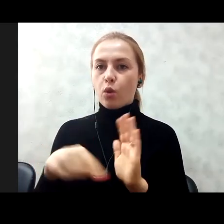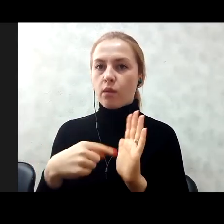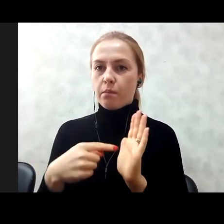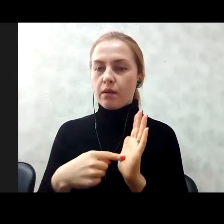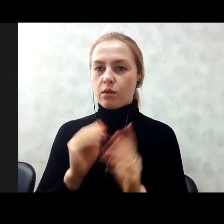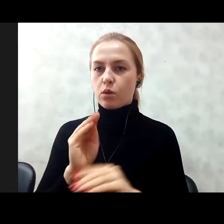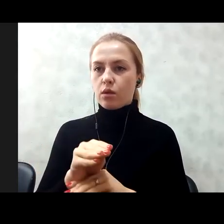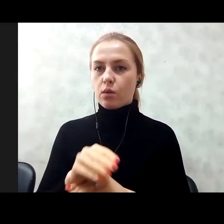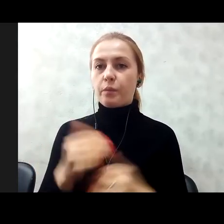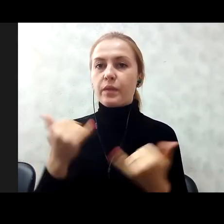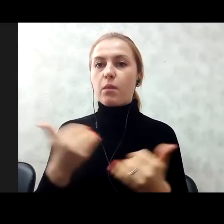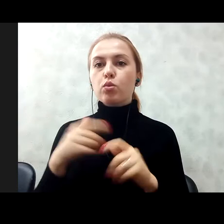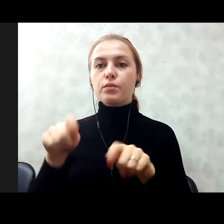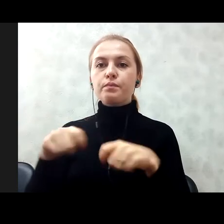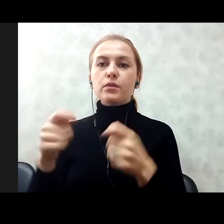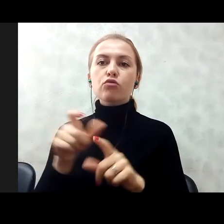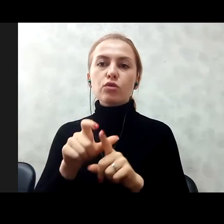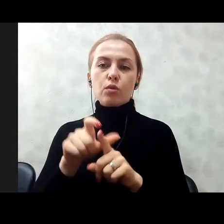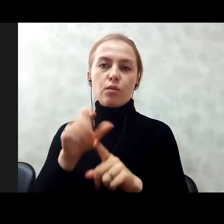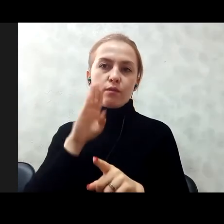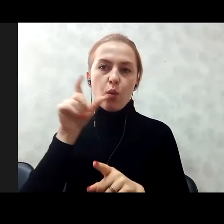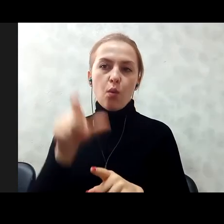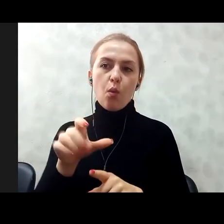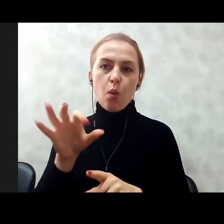Olga. The floor is yours, Olga.